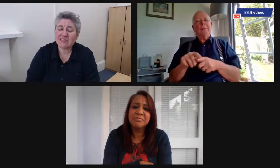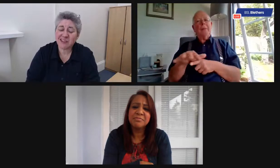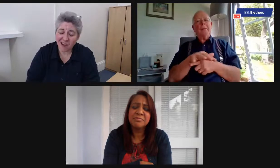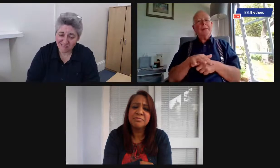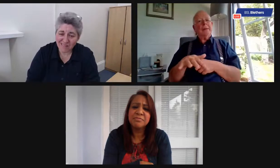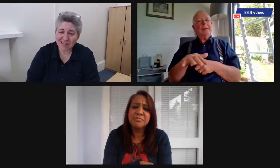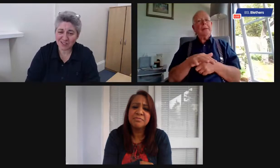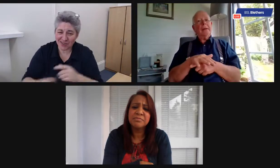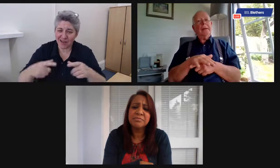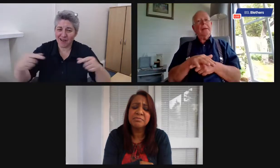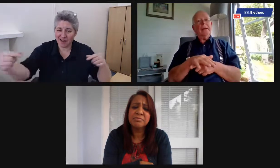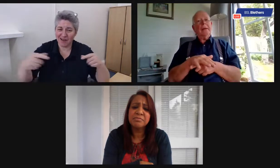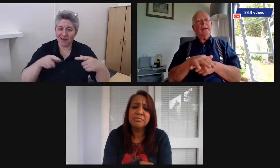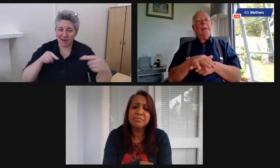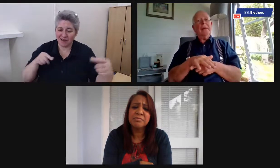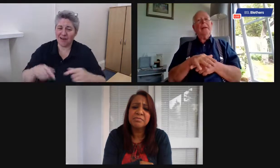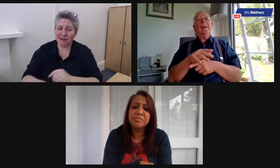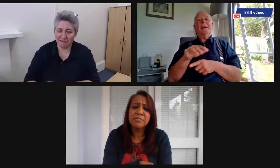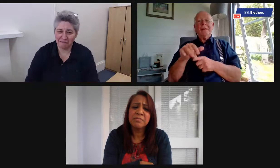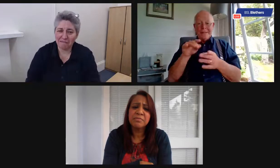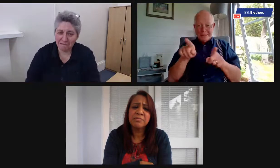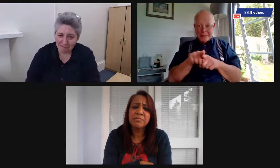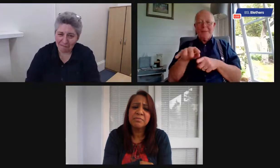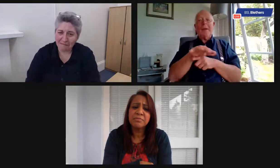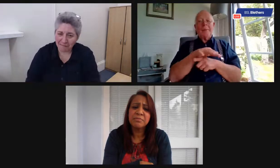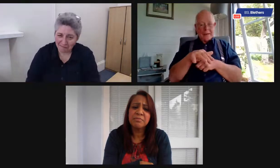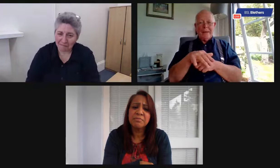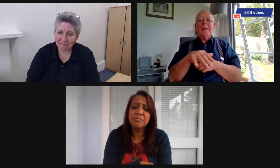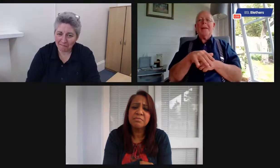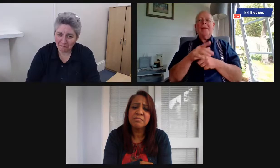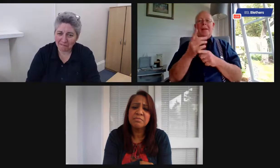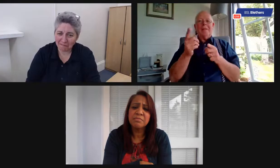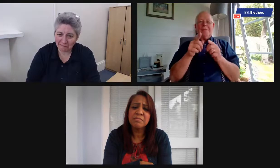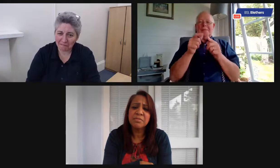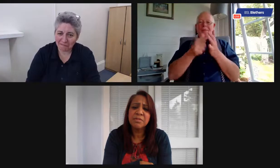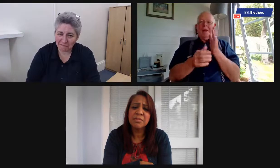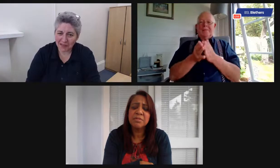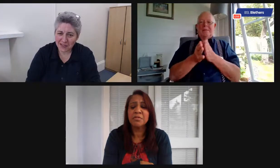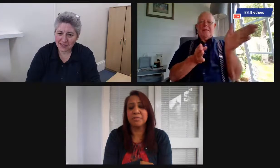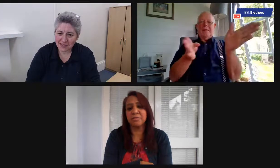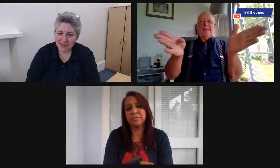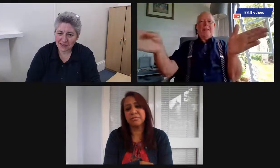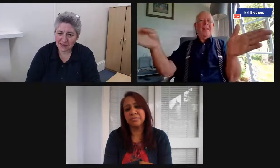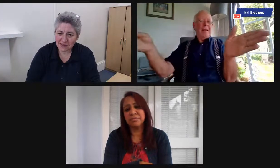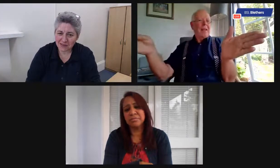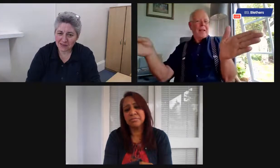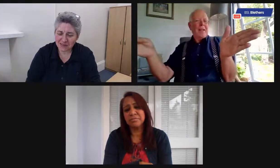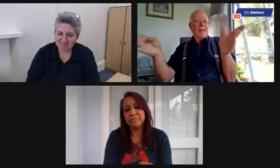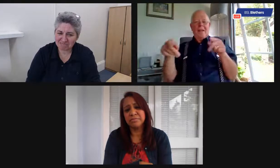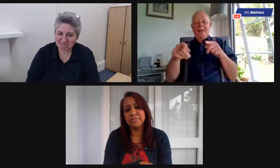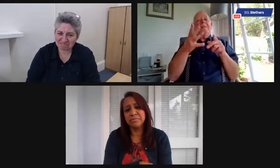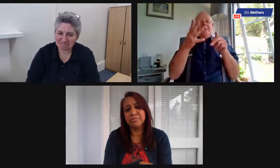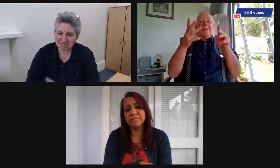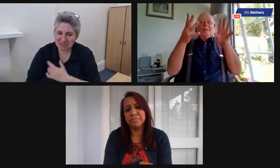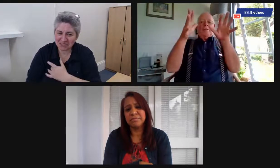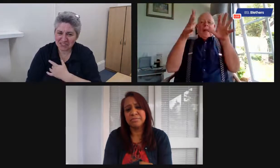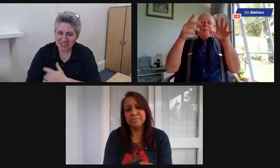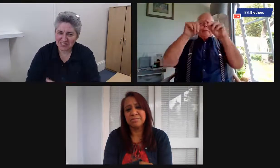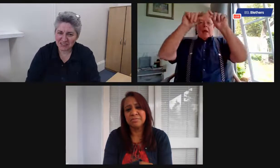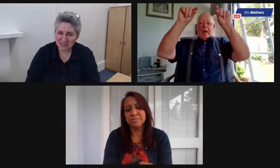and it comes from the same family as starfish. Ah. Yeah, so the same family as a starfish. And at some